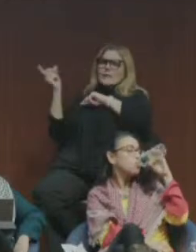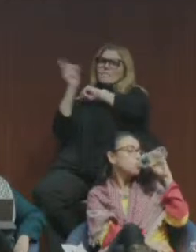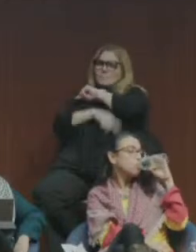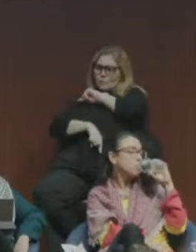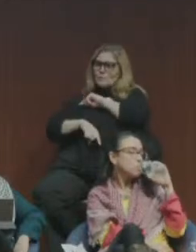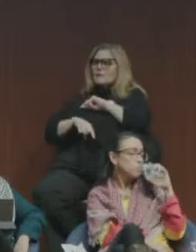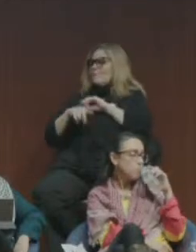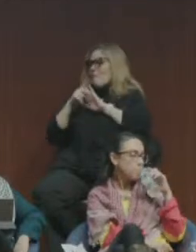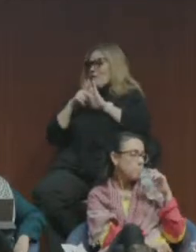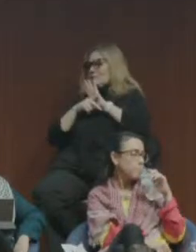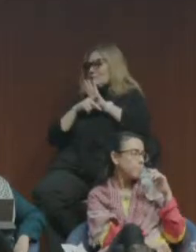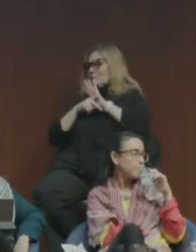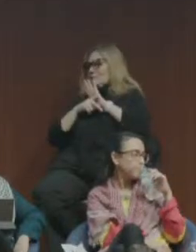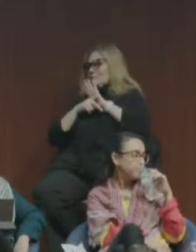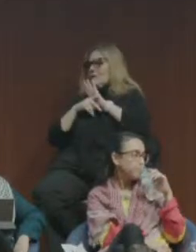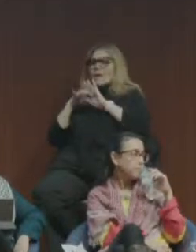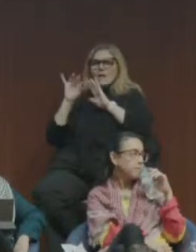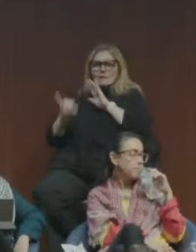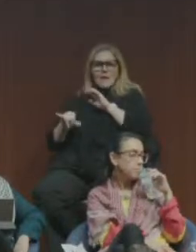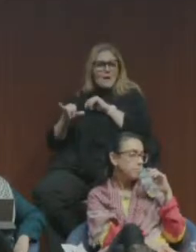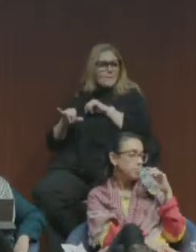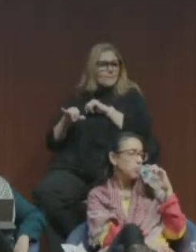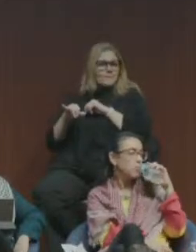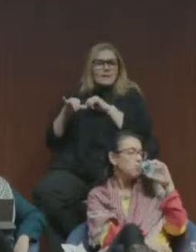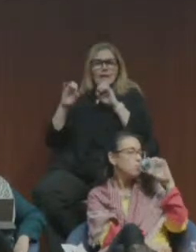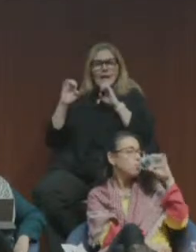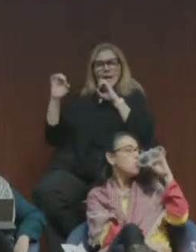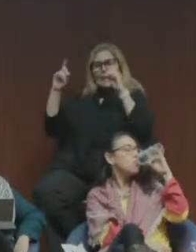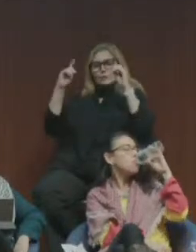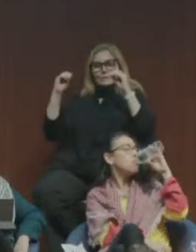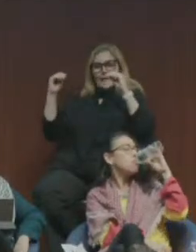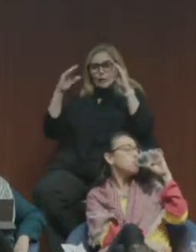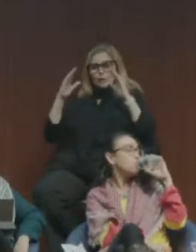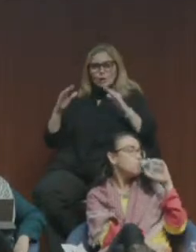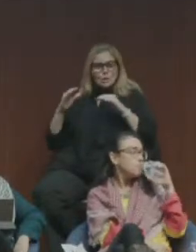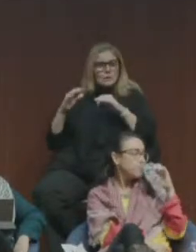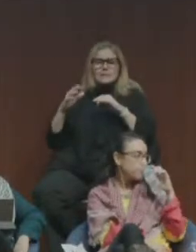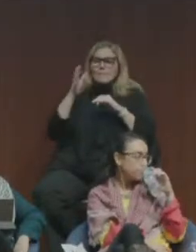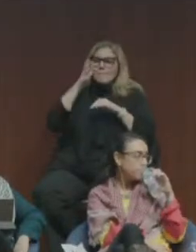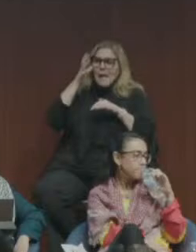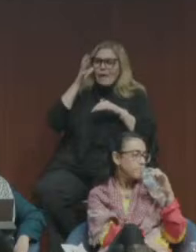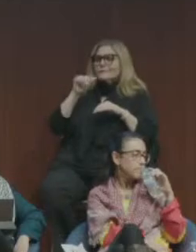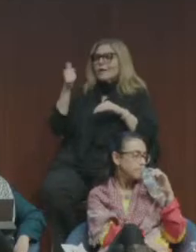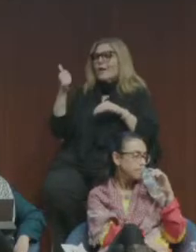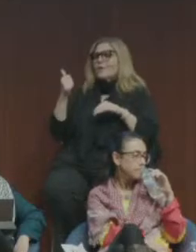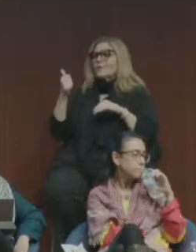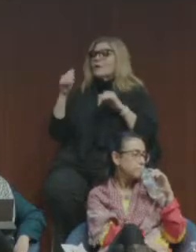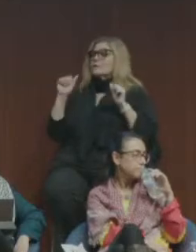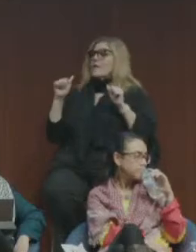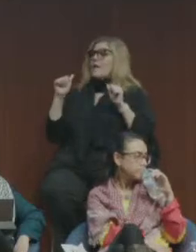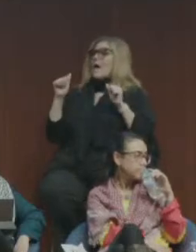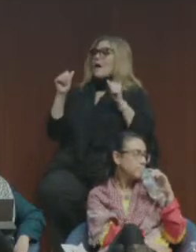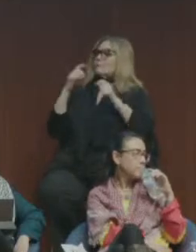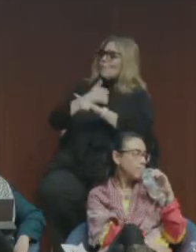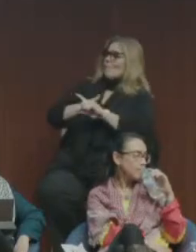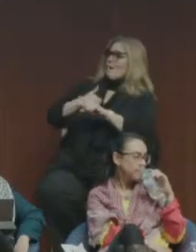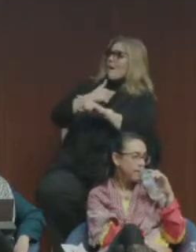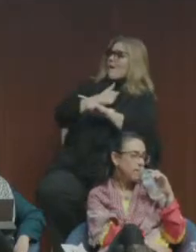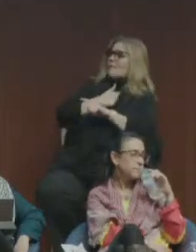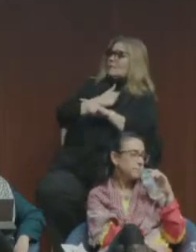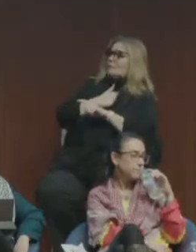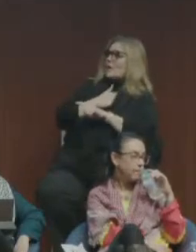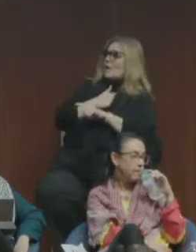policy, right? Through which educators, parents, others have to apologize in